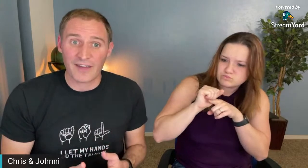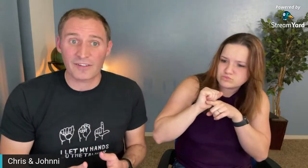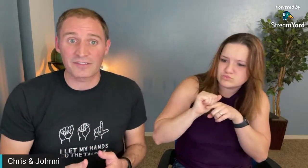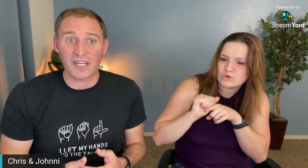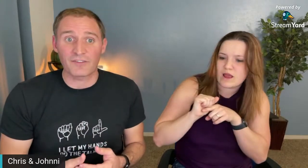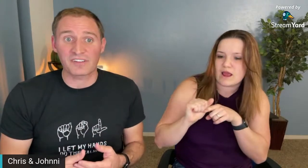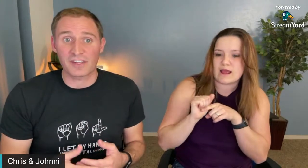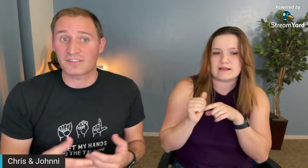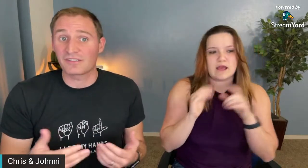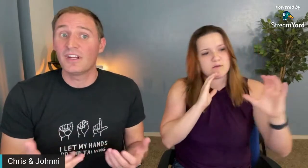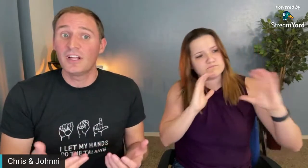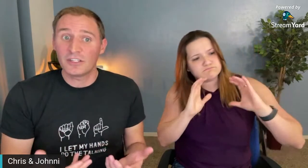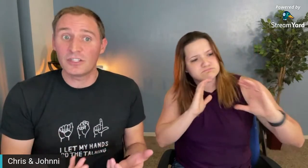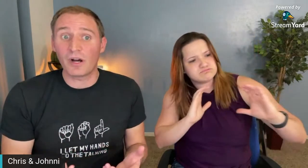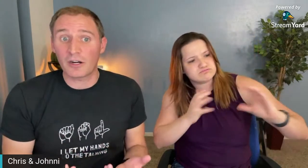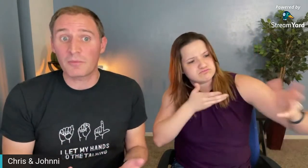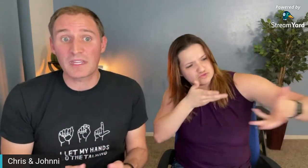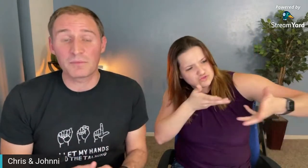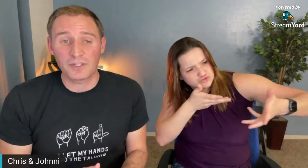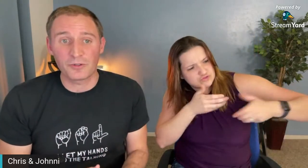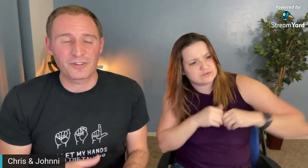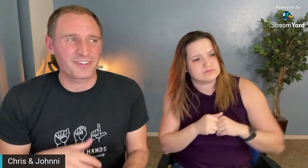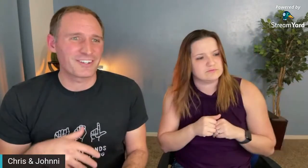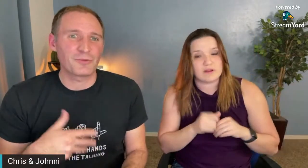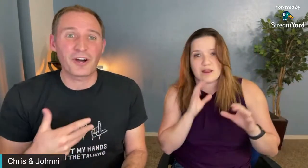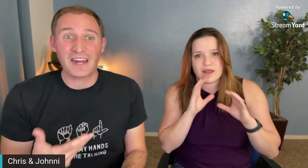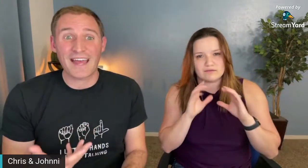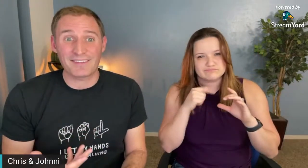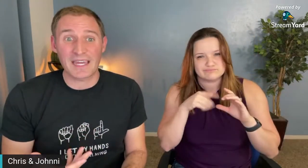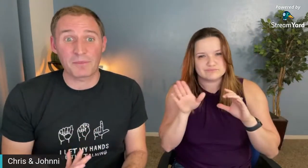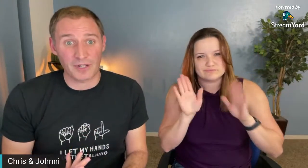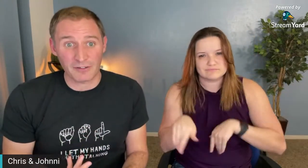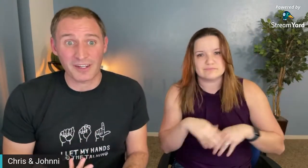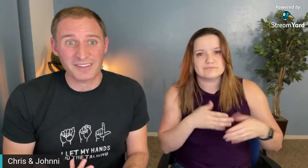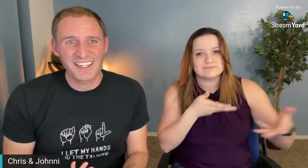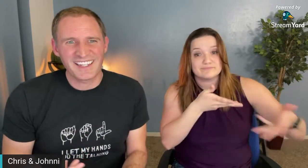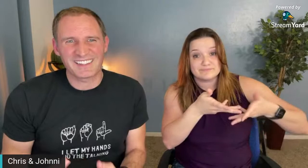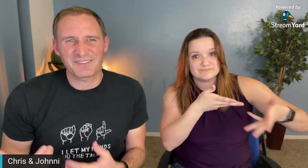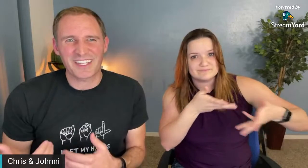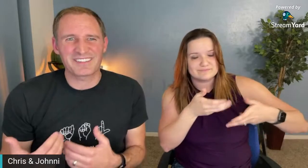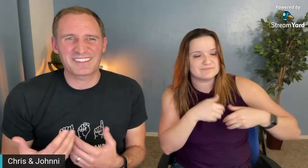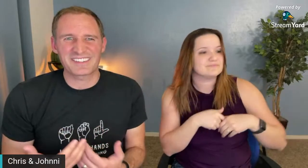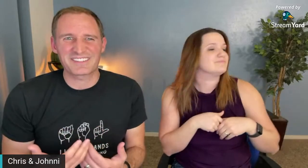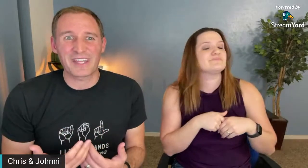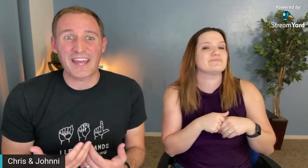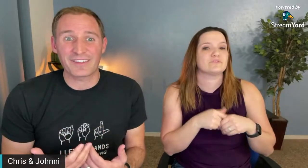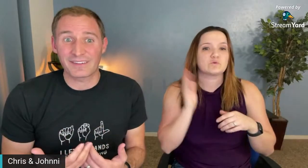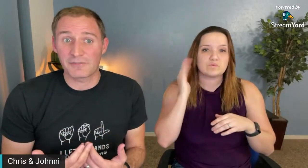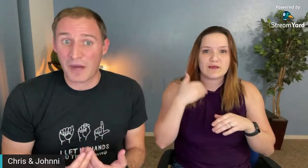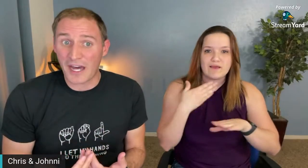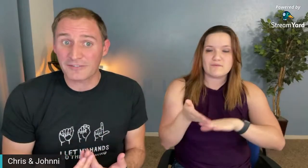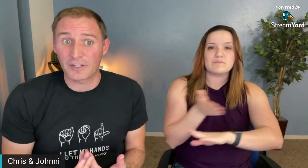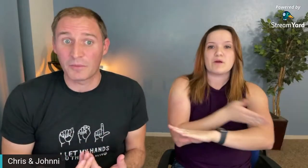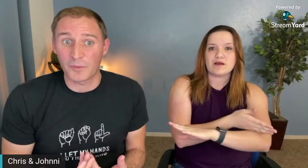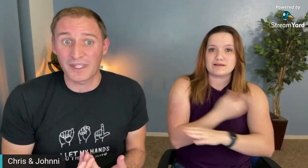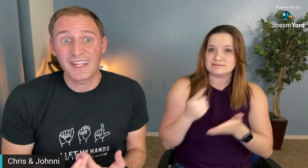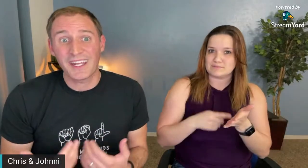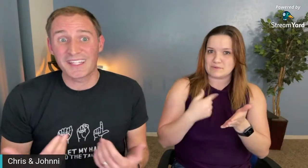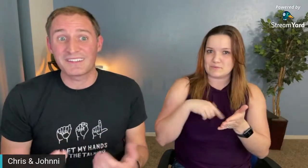having those conversations, you are having that progress. And sometimes it's just we have to pause for a moment and see